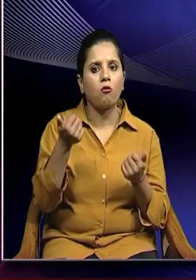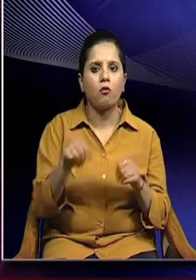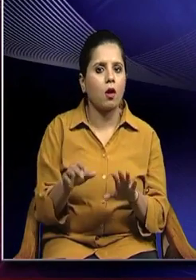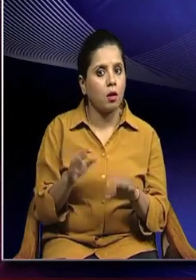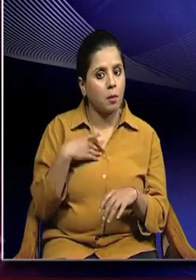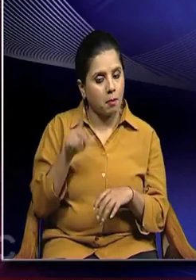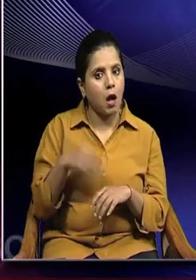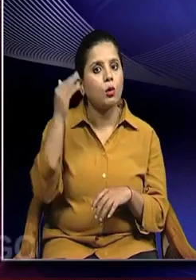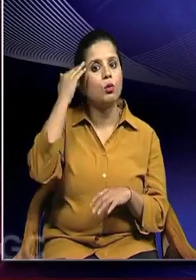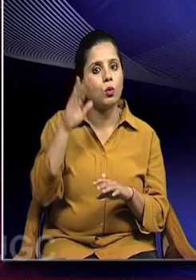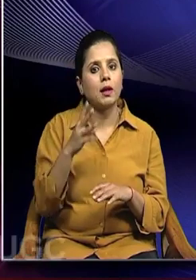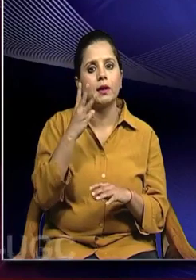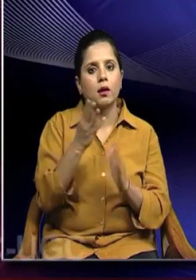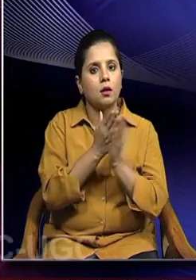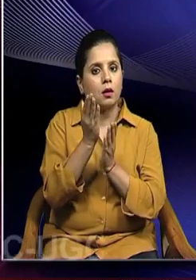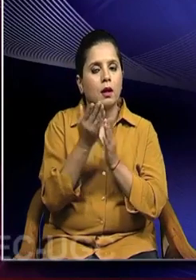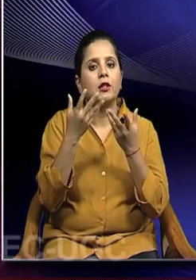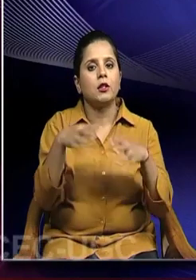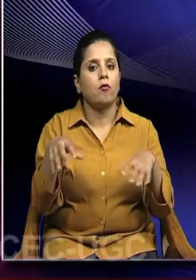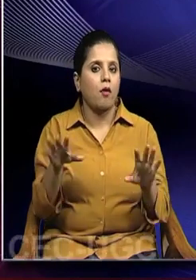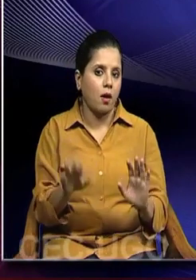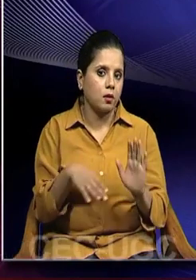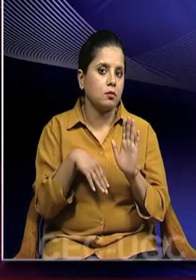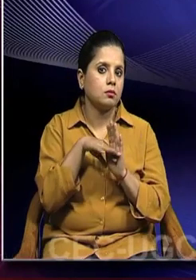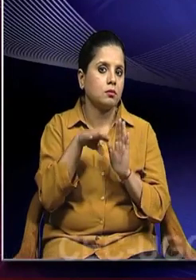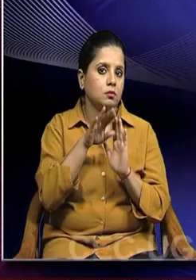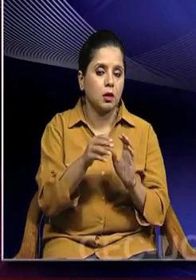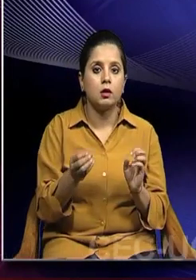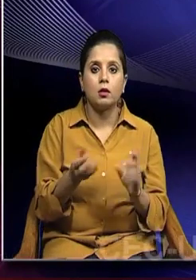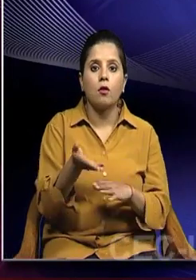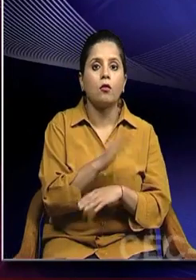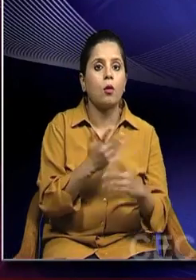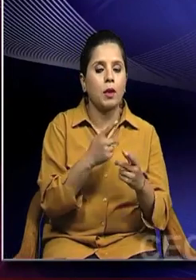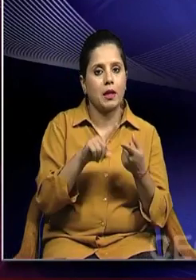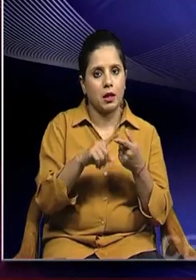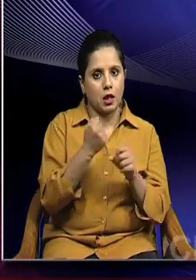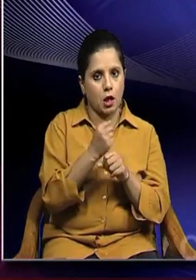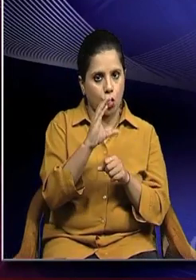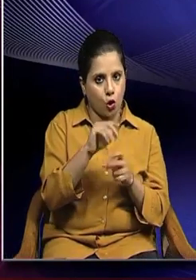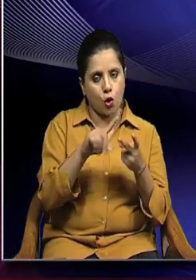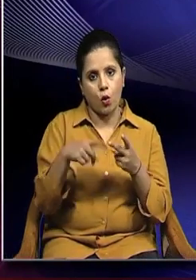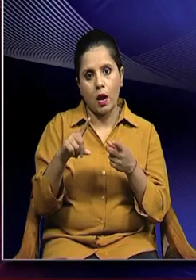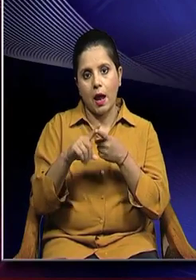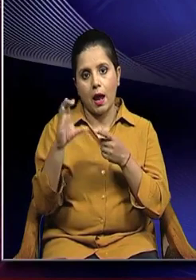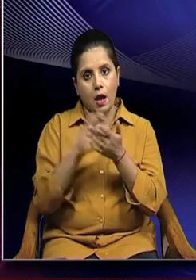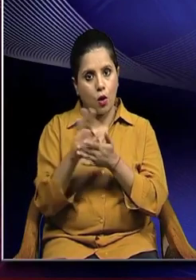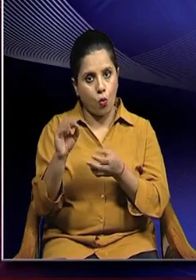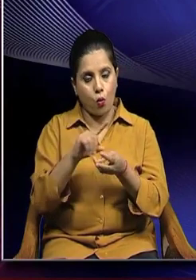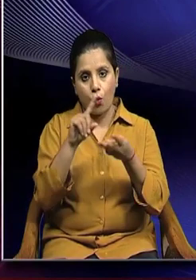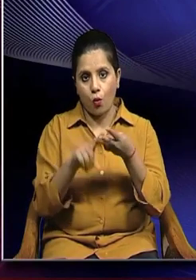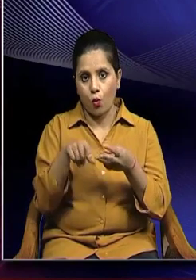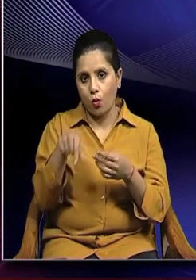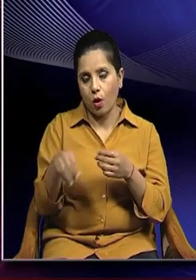know that these are three different stages, starting from your ego state to echo state and eventually